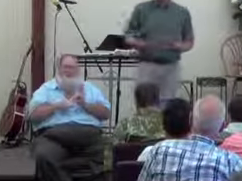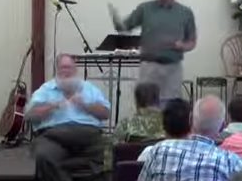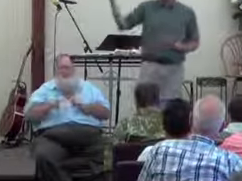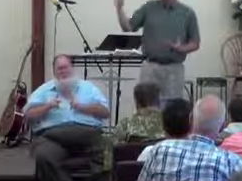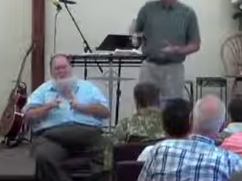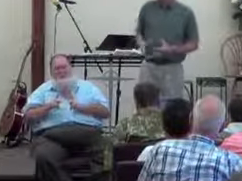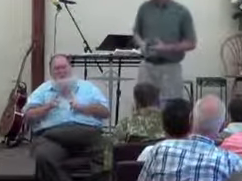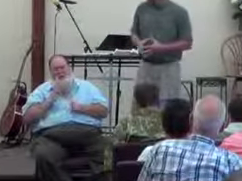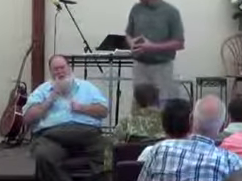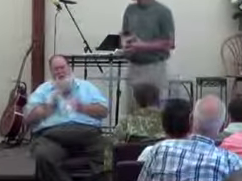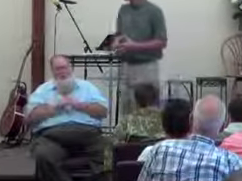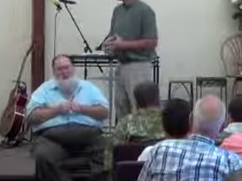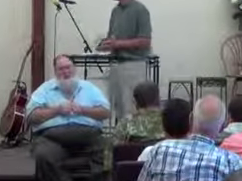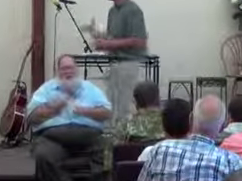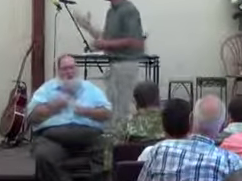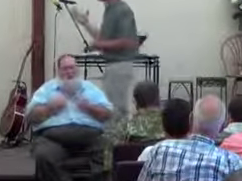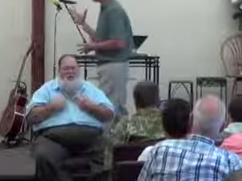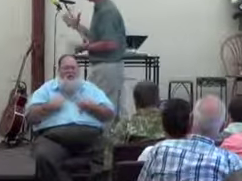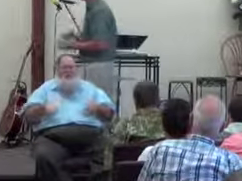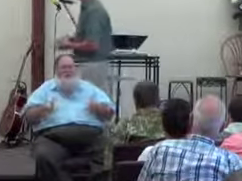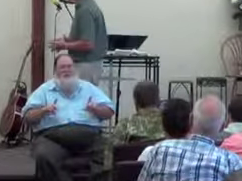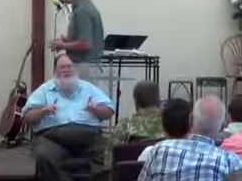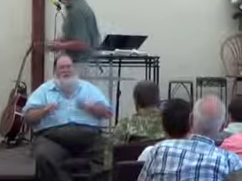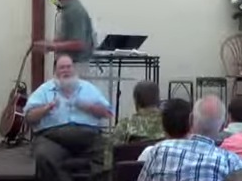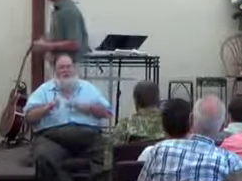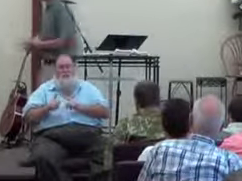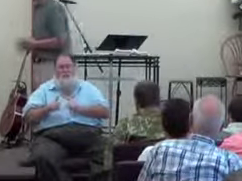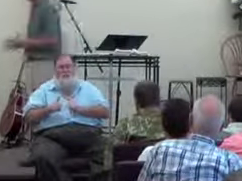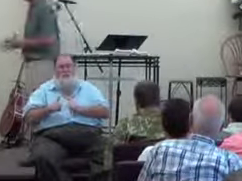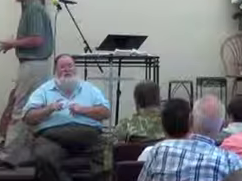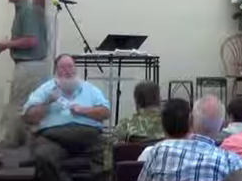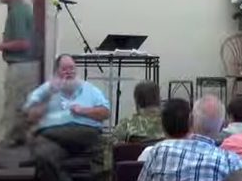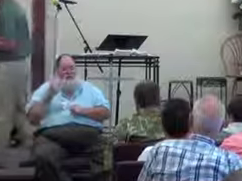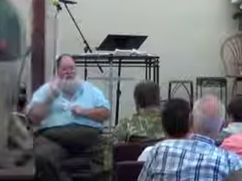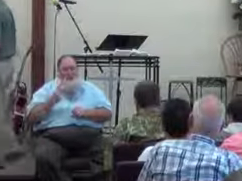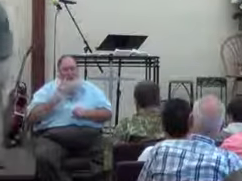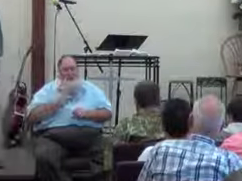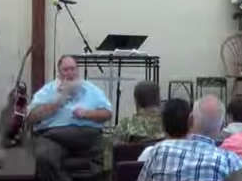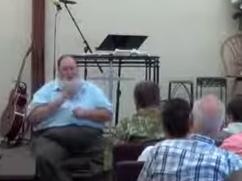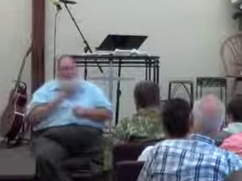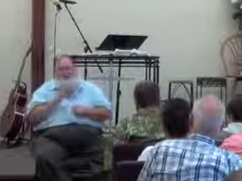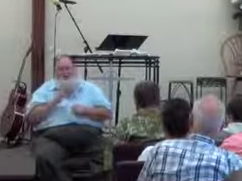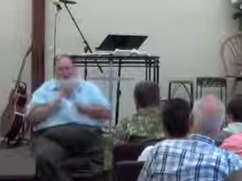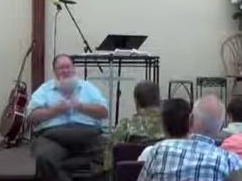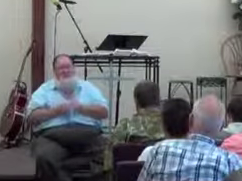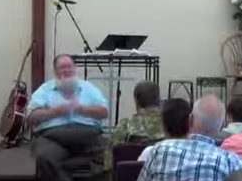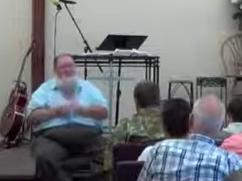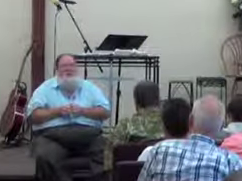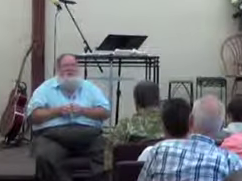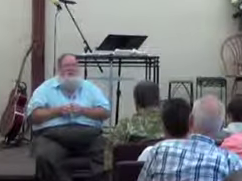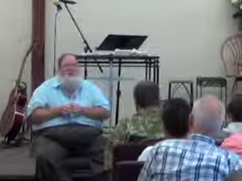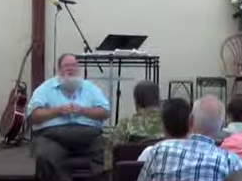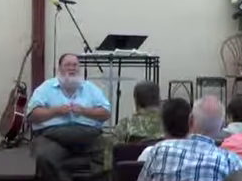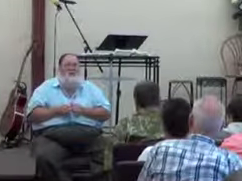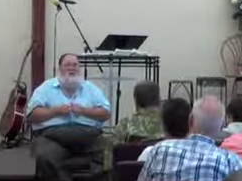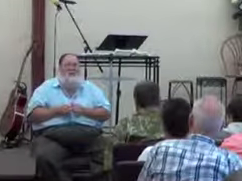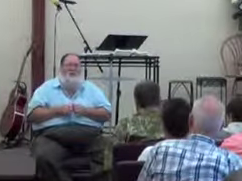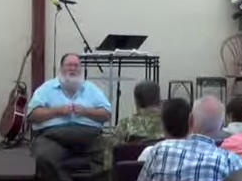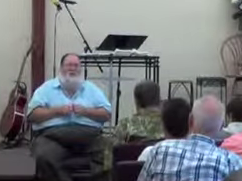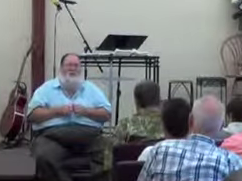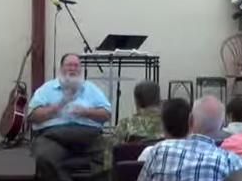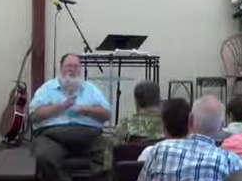the opportunity to go out to some of the church family and just hang at the lake, and pretty good until Pat ran us out of gas in the middle of the lake.